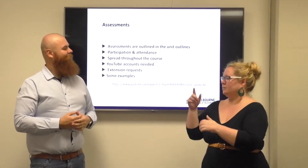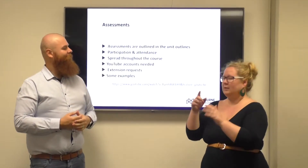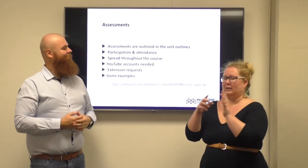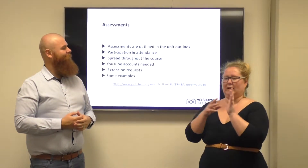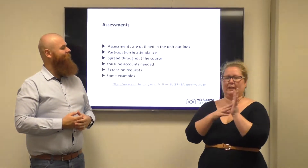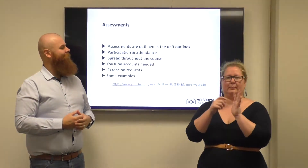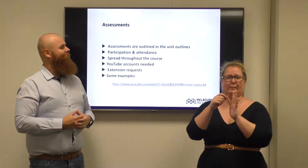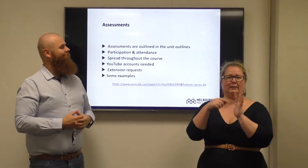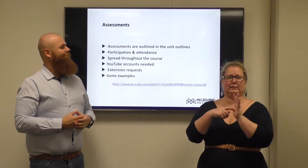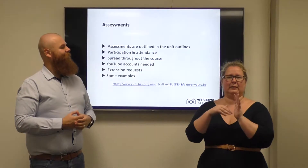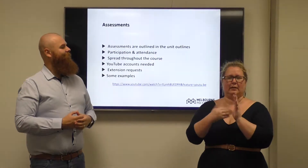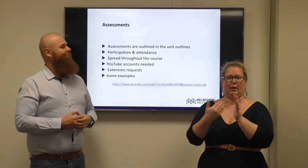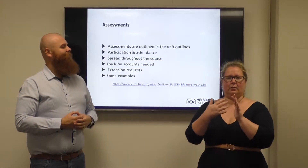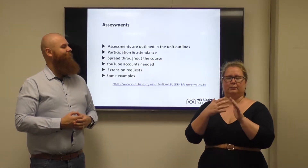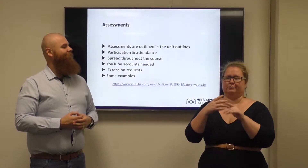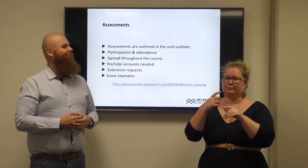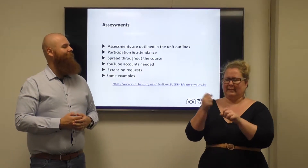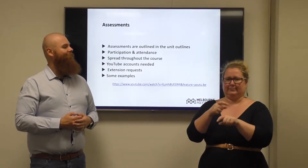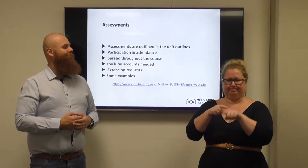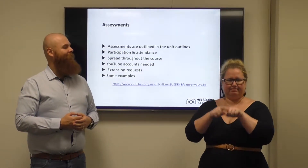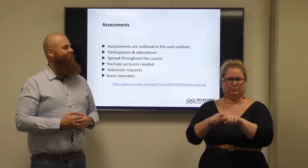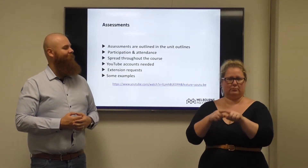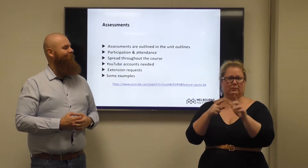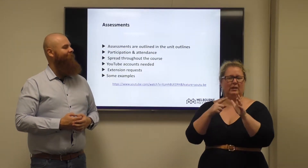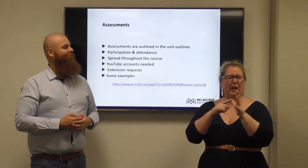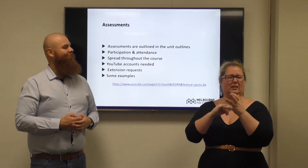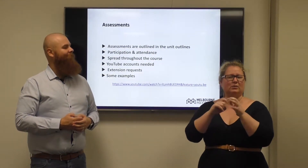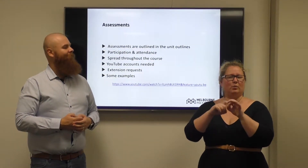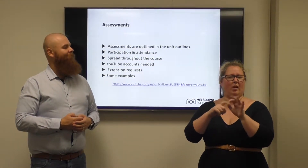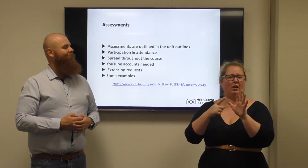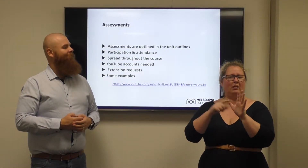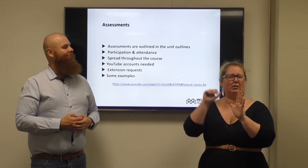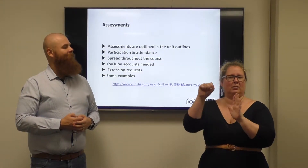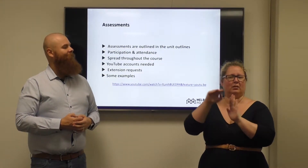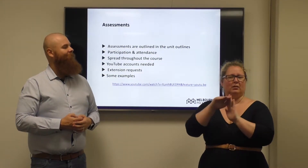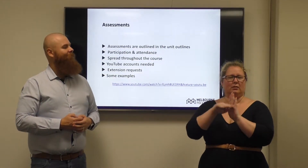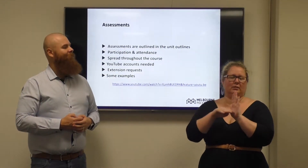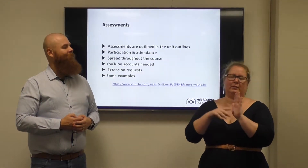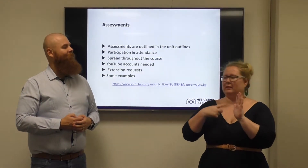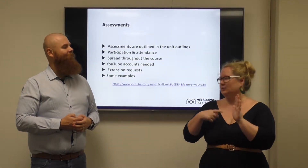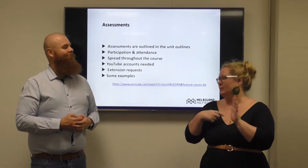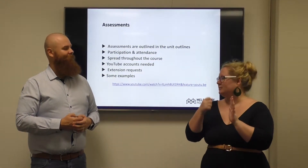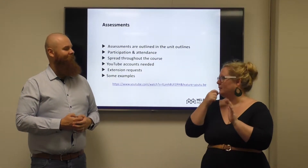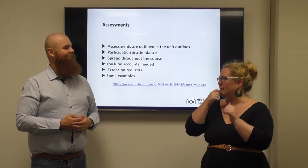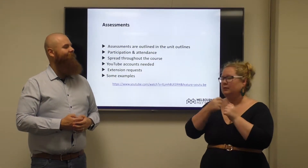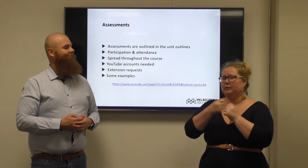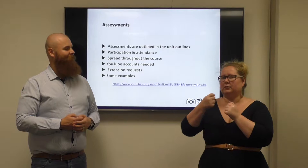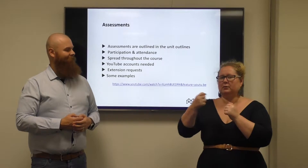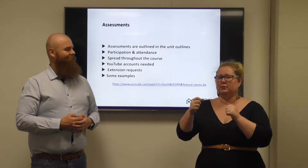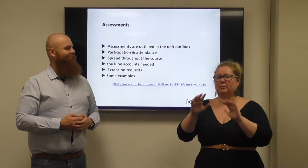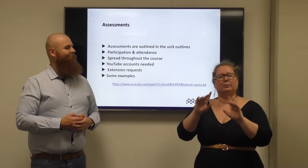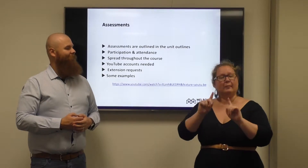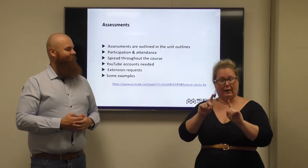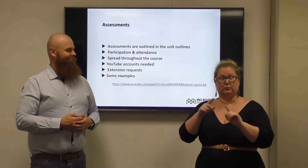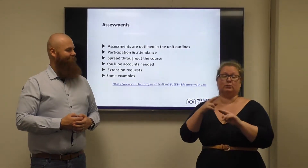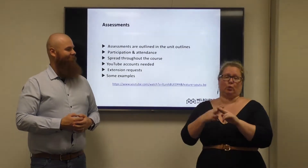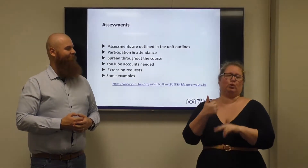smooth. So Melbourne Polytechnic, we follow Aqua and their system.